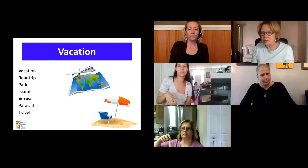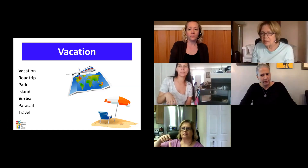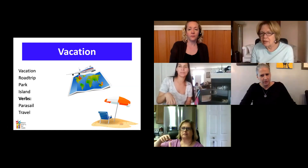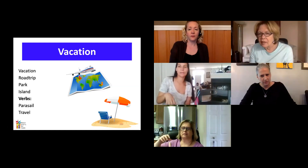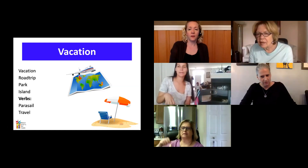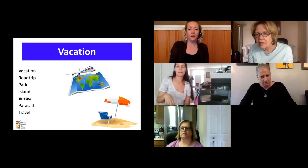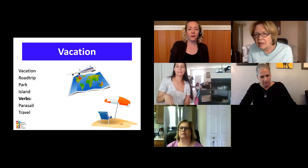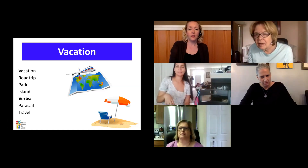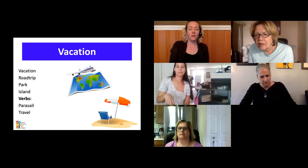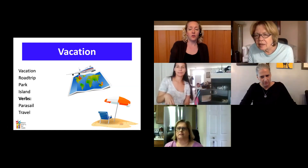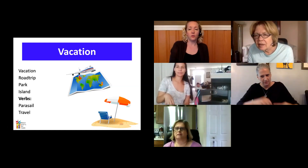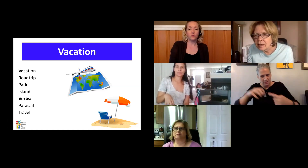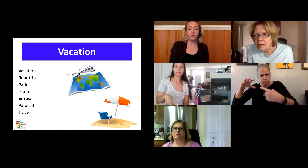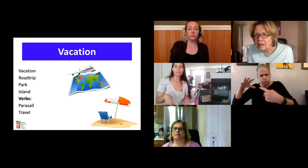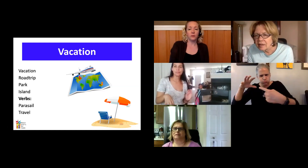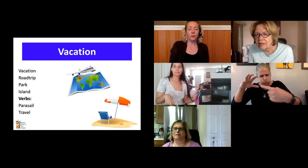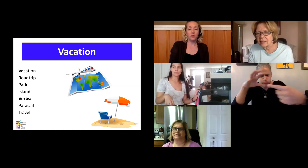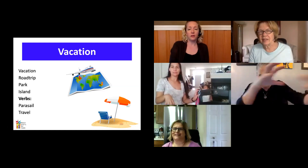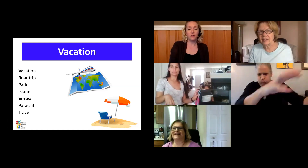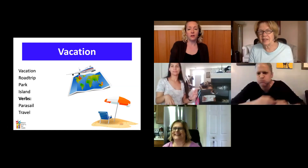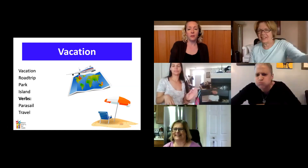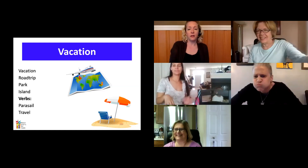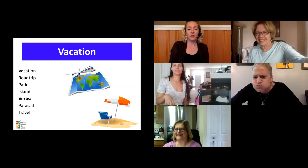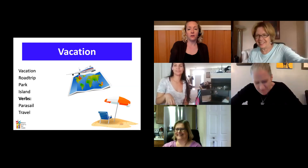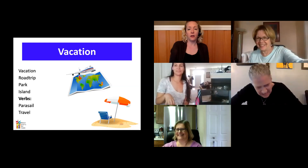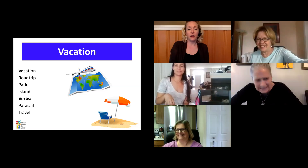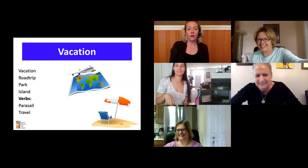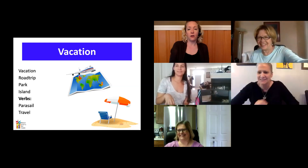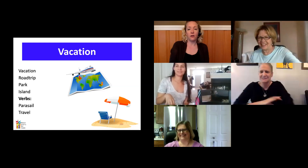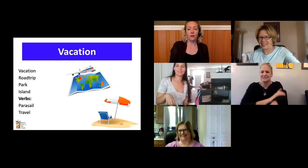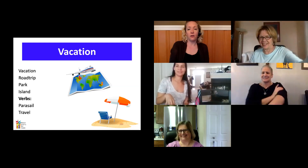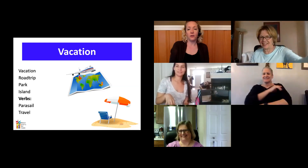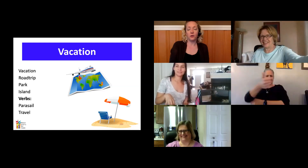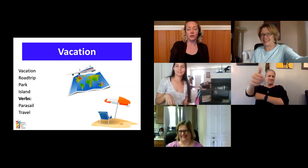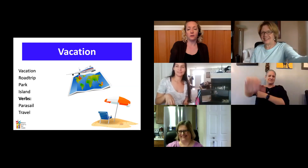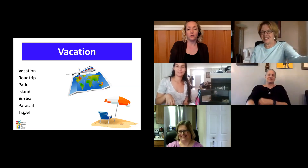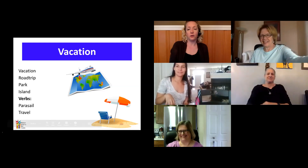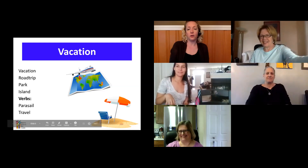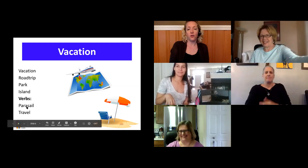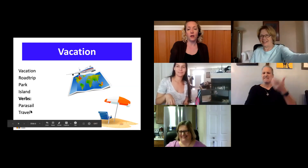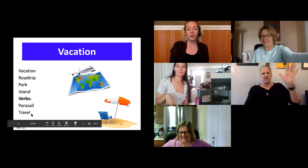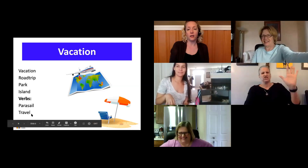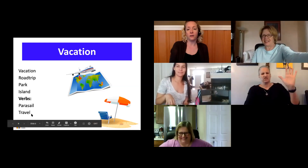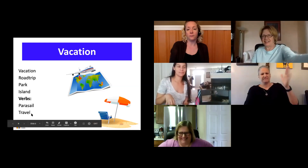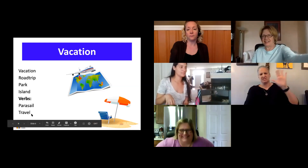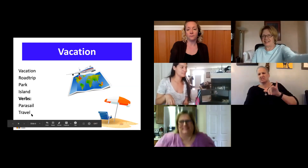If you don't, your parasail is not going to make it out off the ocean, or you're going to crash again.